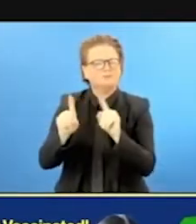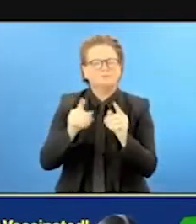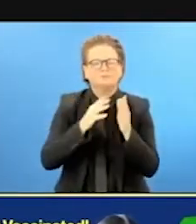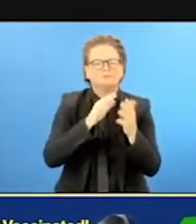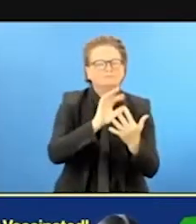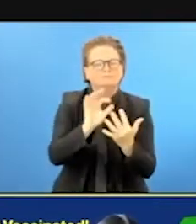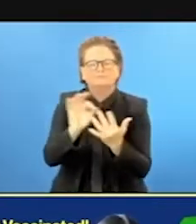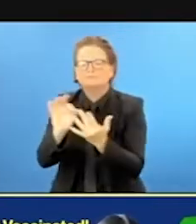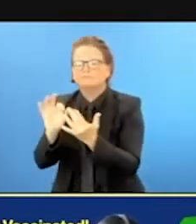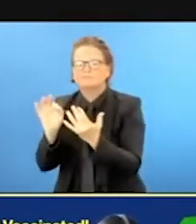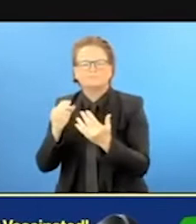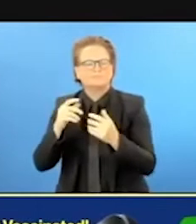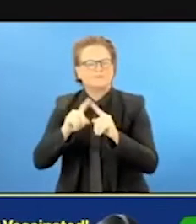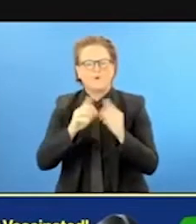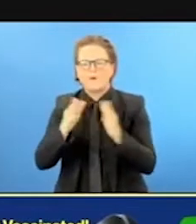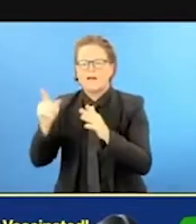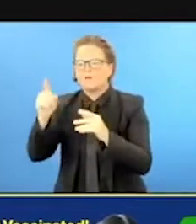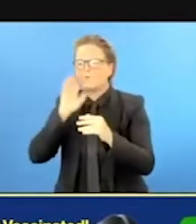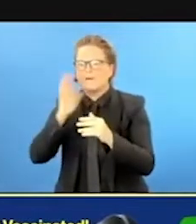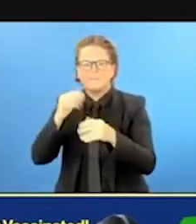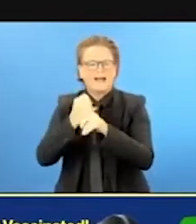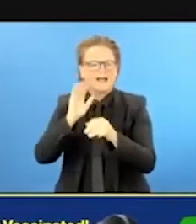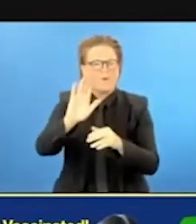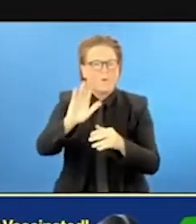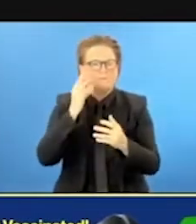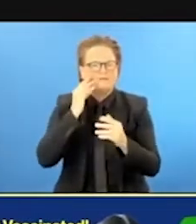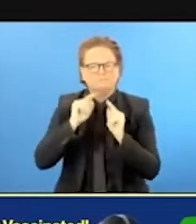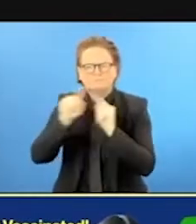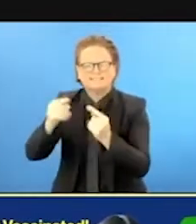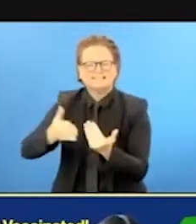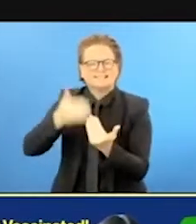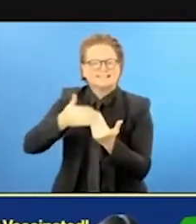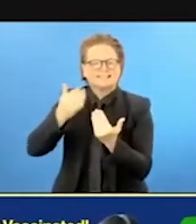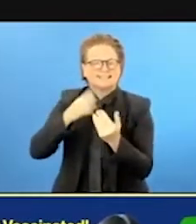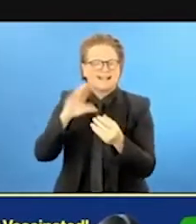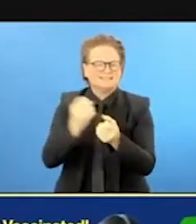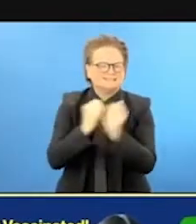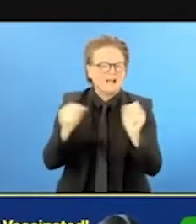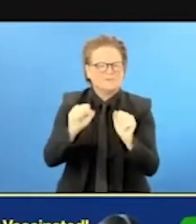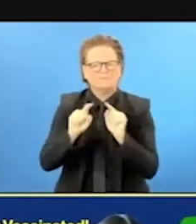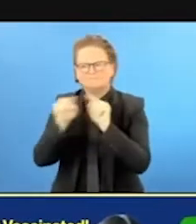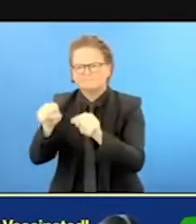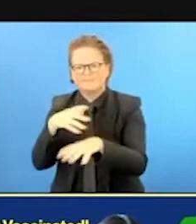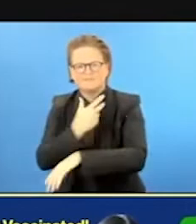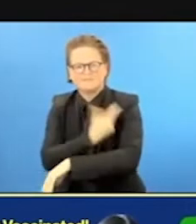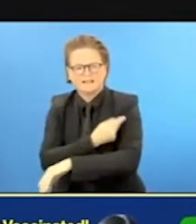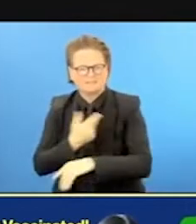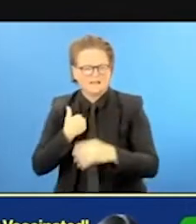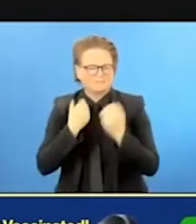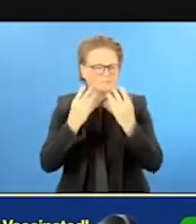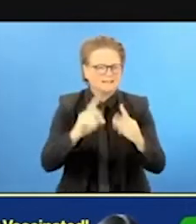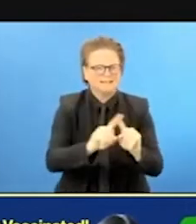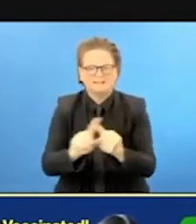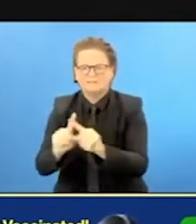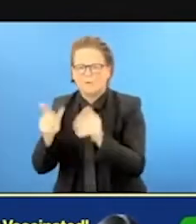convenient and comfortable and safe for them. These options include high volume